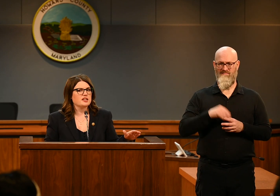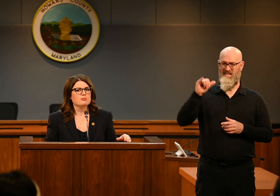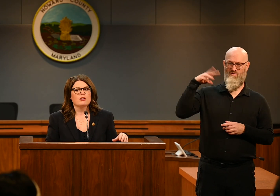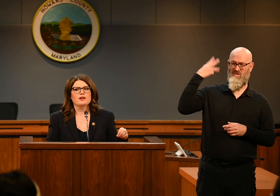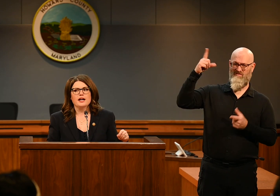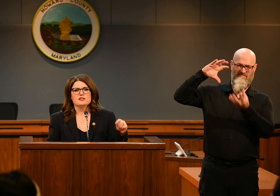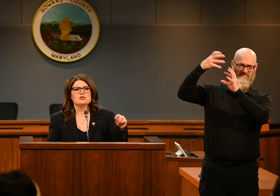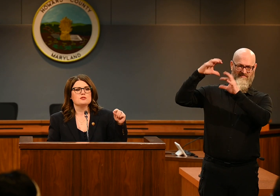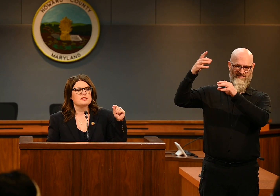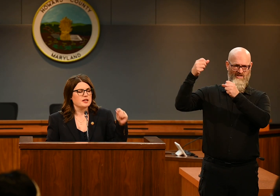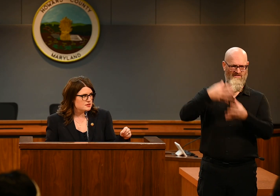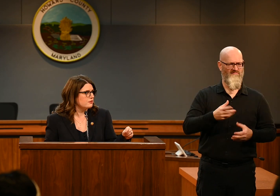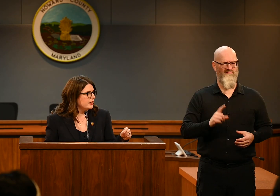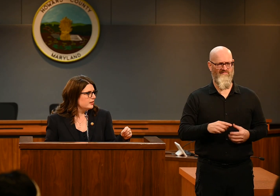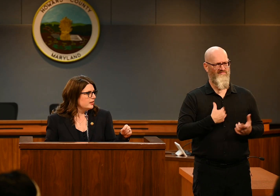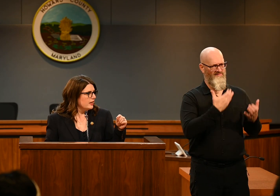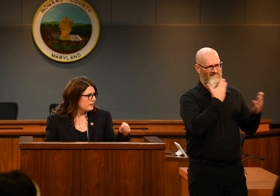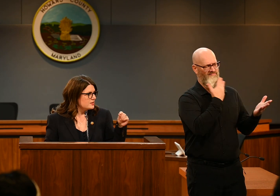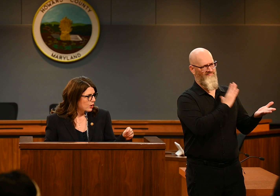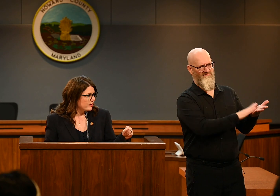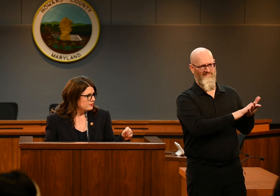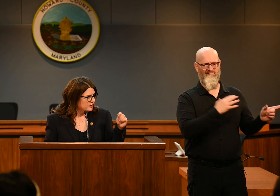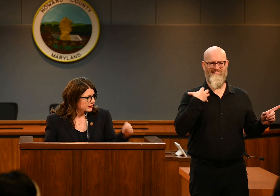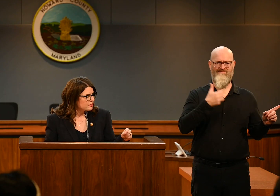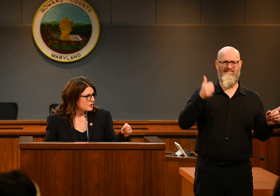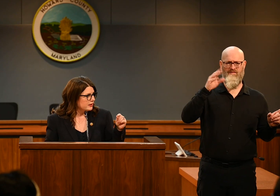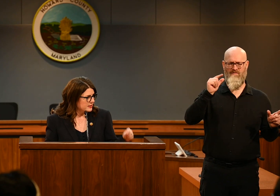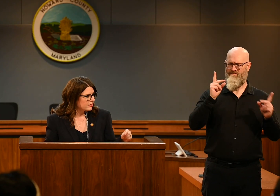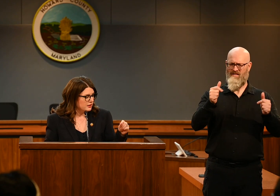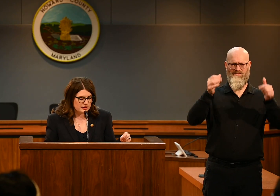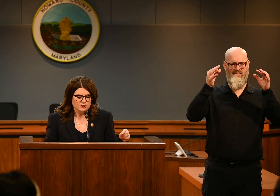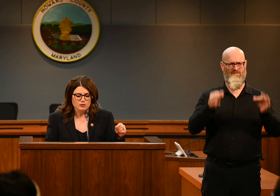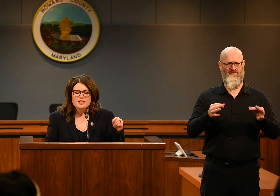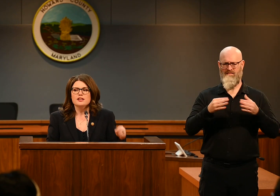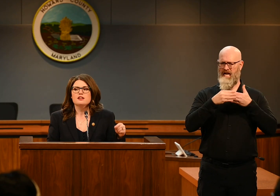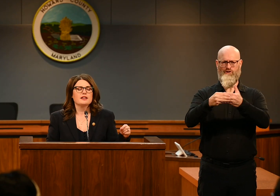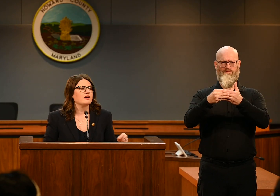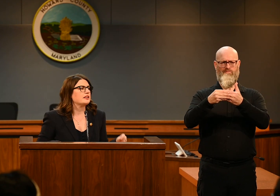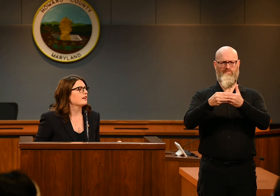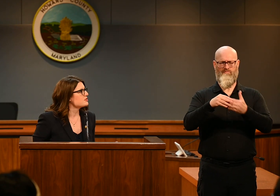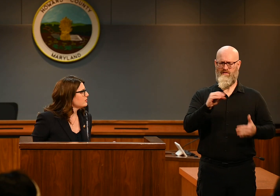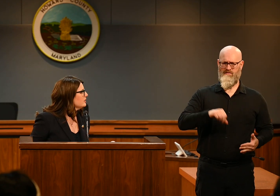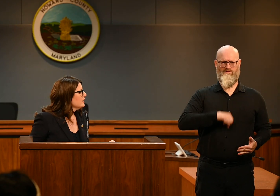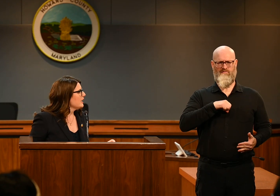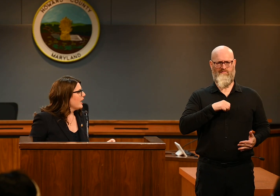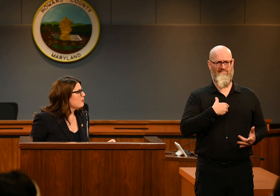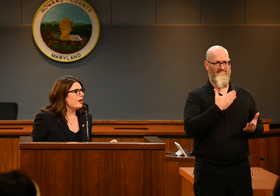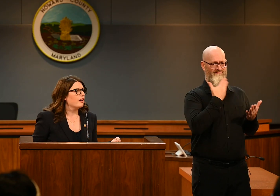County Executive Ball, for acting so decisively in this moment with leadership and integrity. Thank you. Thank you to the County